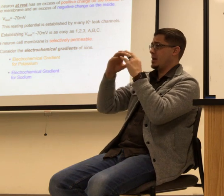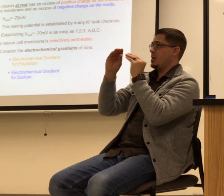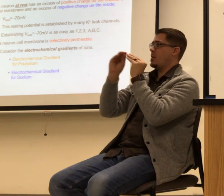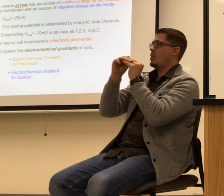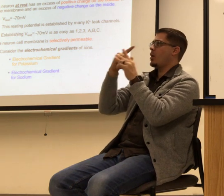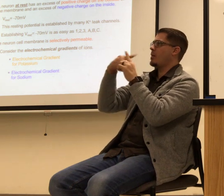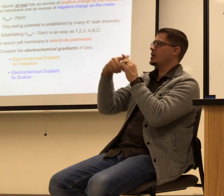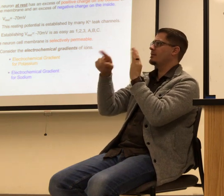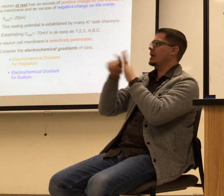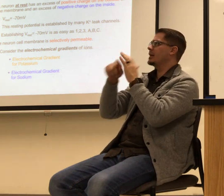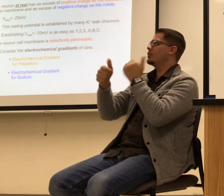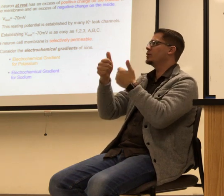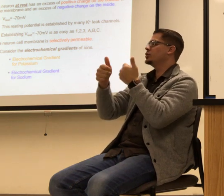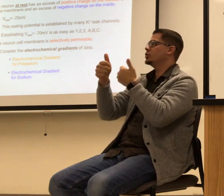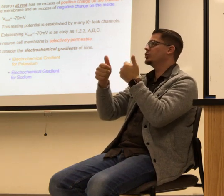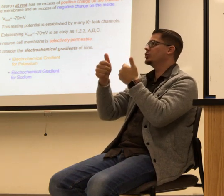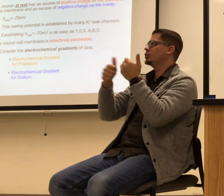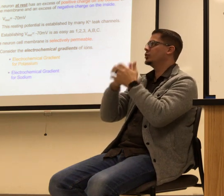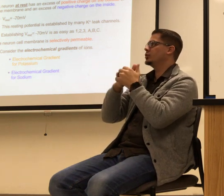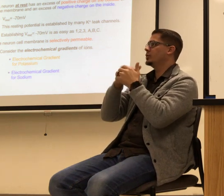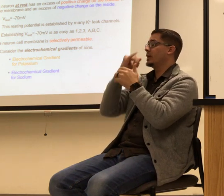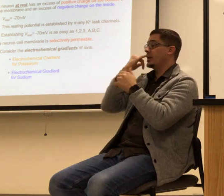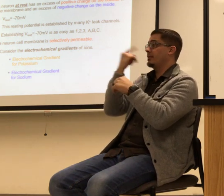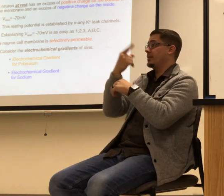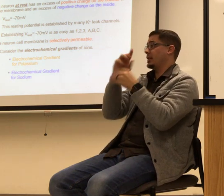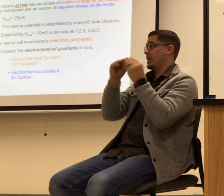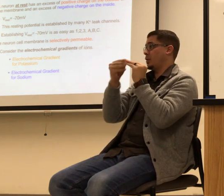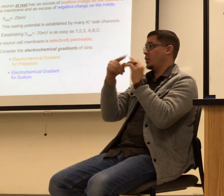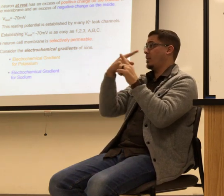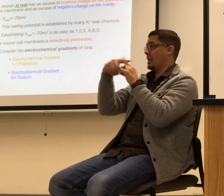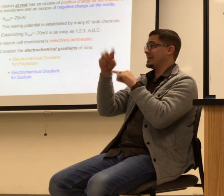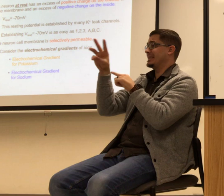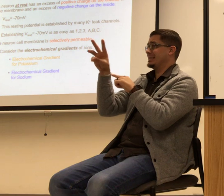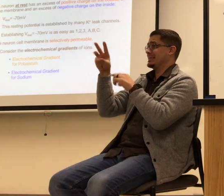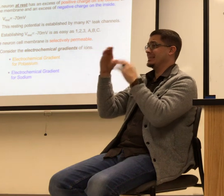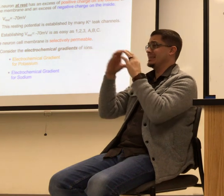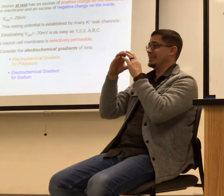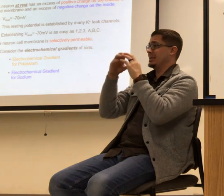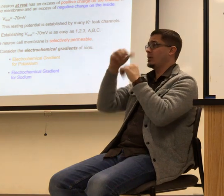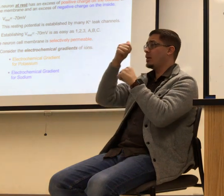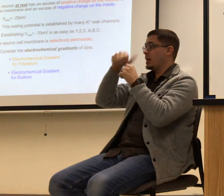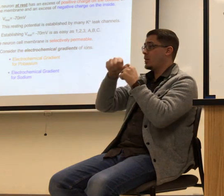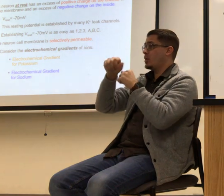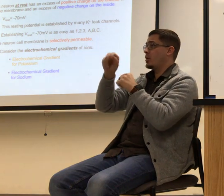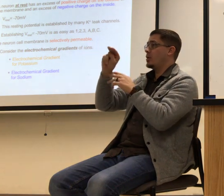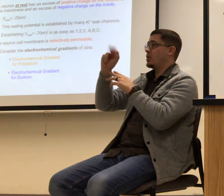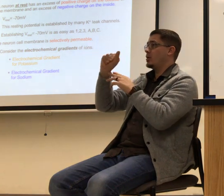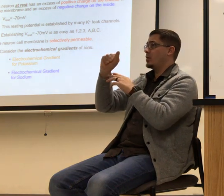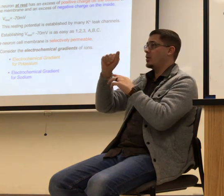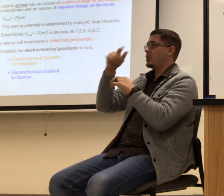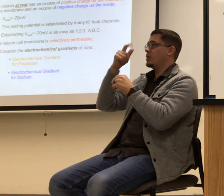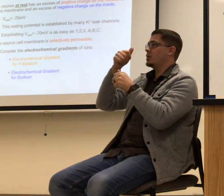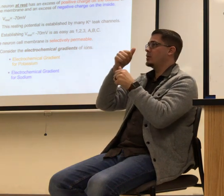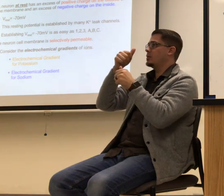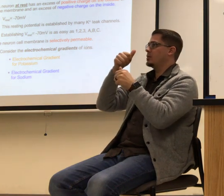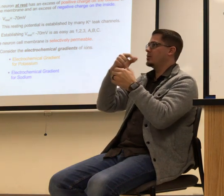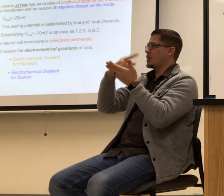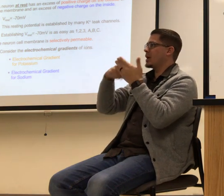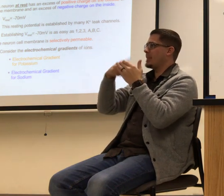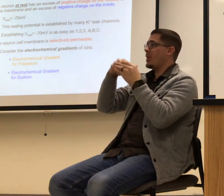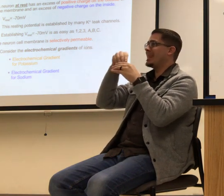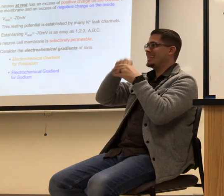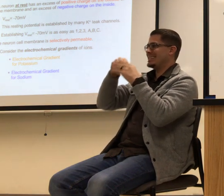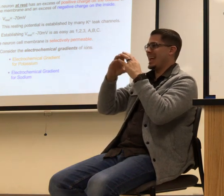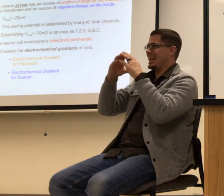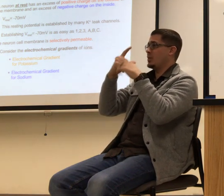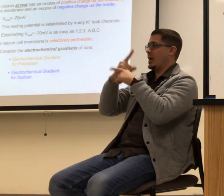negative? If that's the number, plus 66. Remember, it's always with respect to the inside, right?